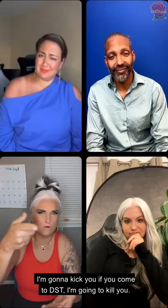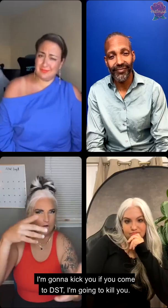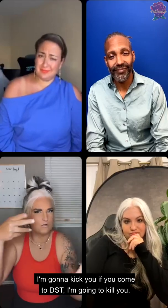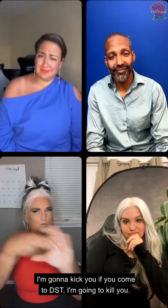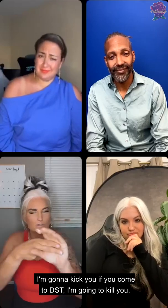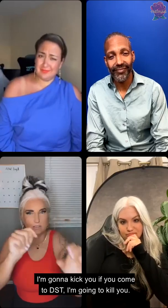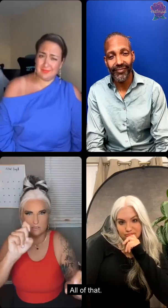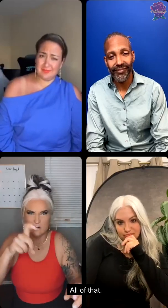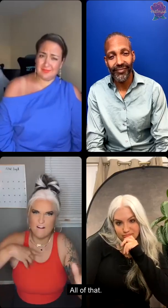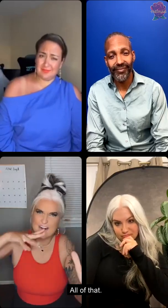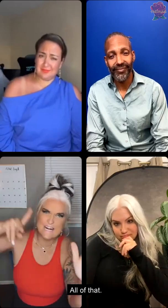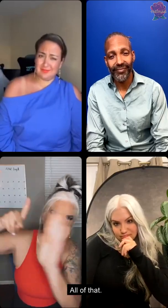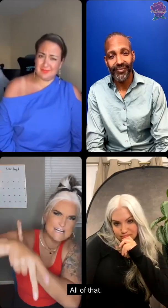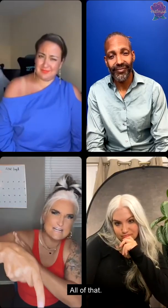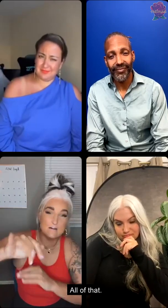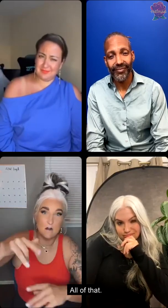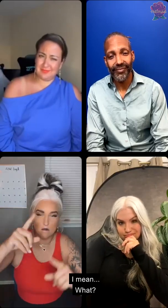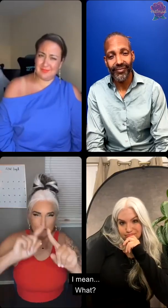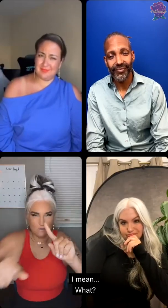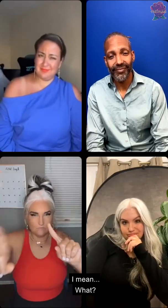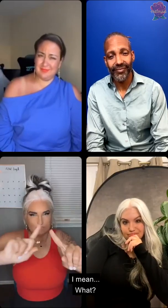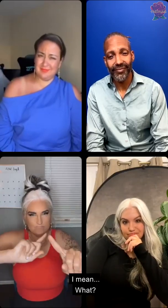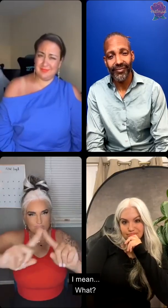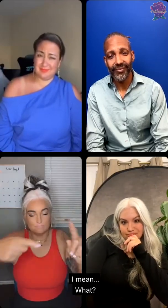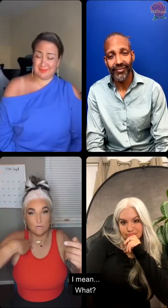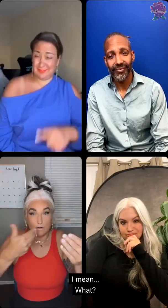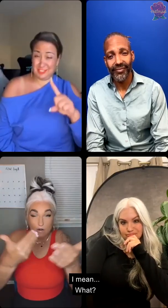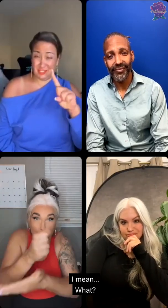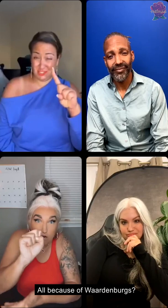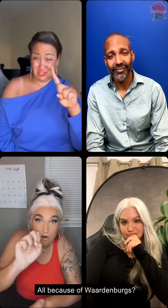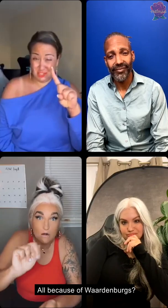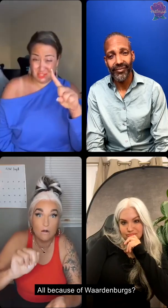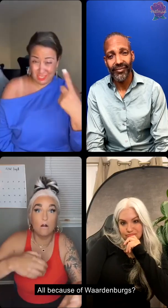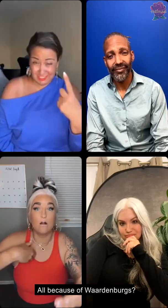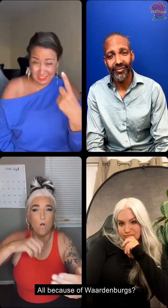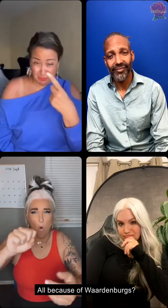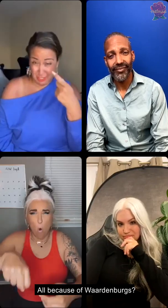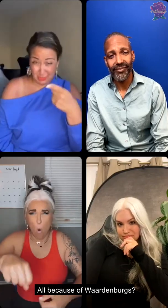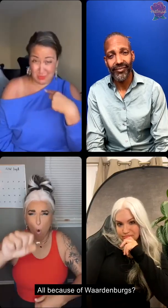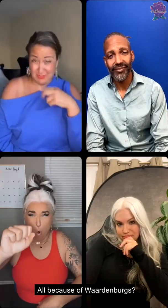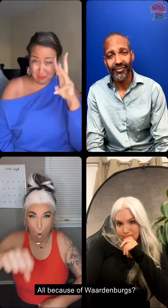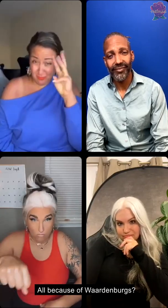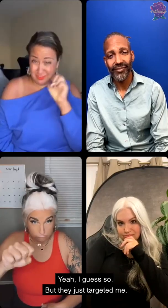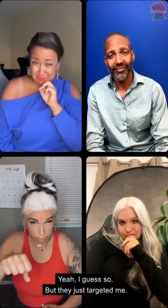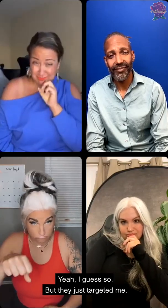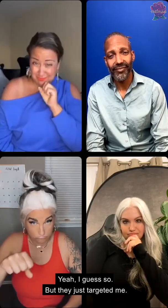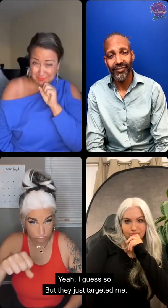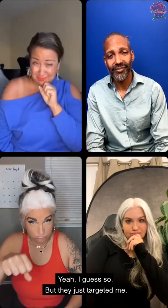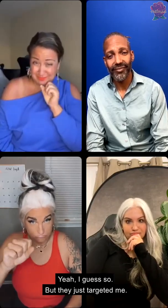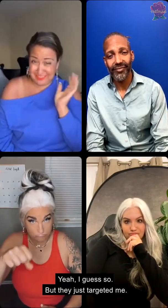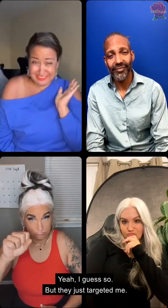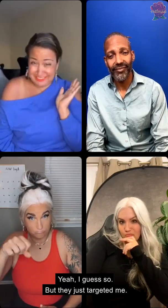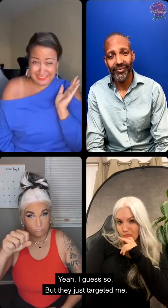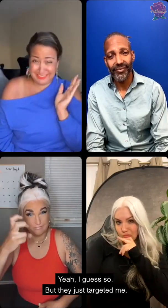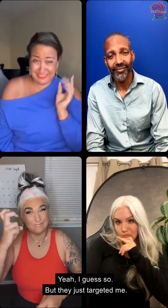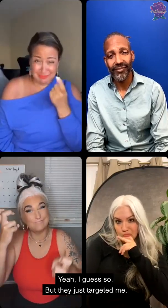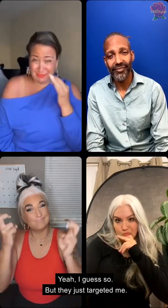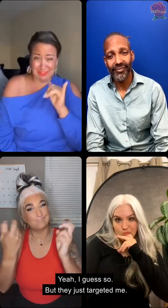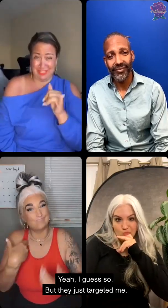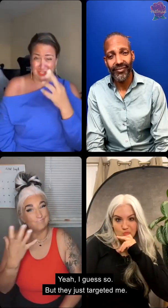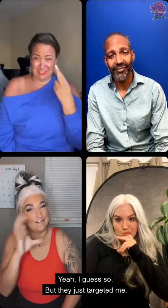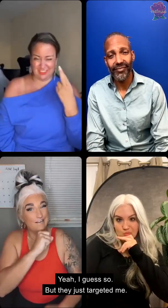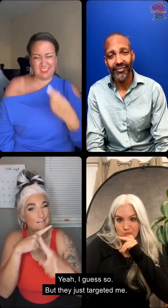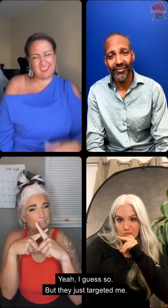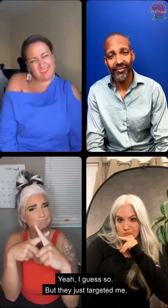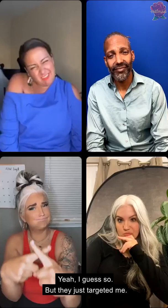you if you come to DSD. I'm going to kill you. All of that. I mean, what? All because of Wardenbergs? Yeah, I guess